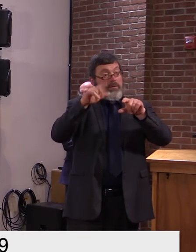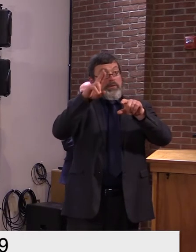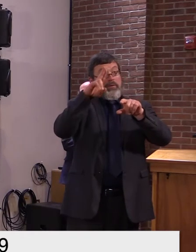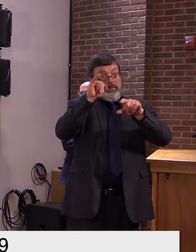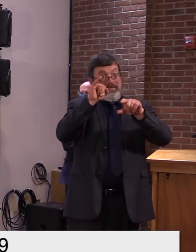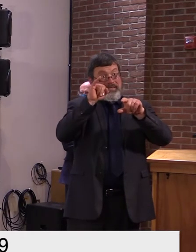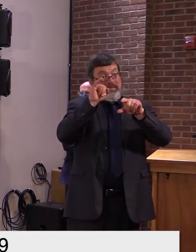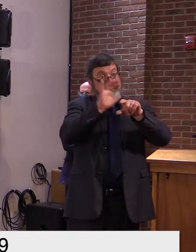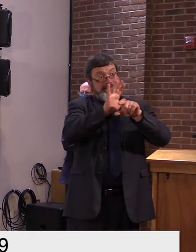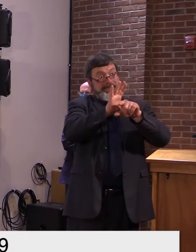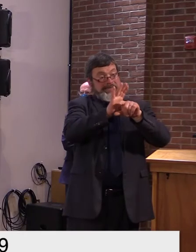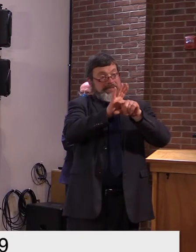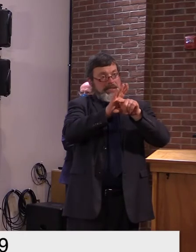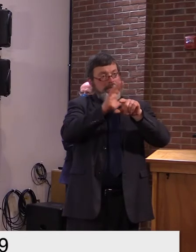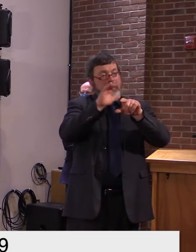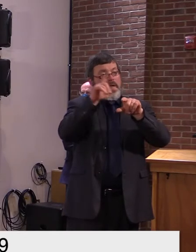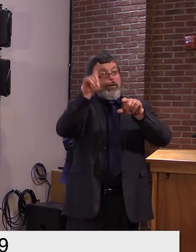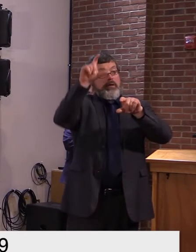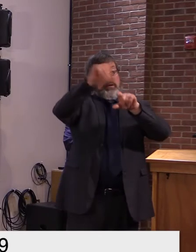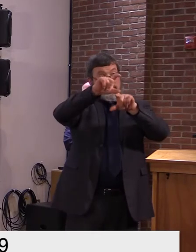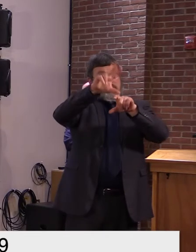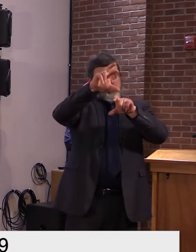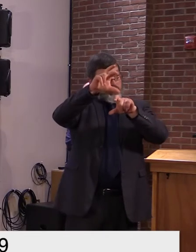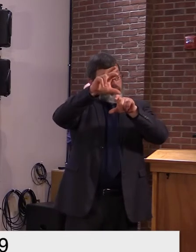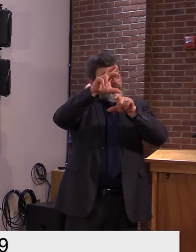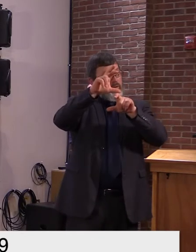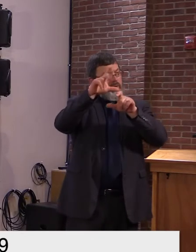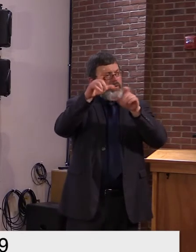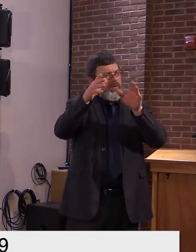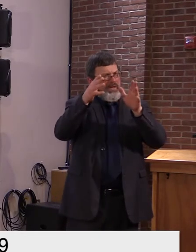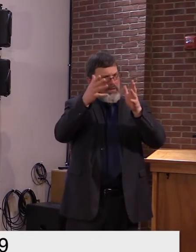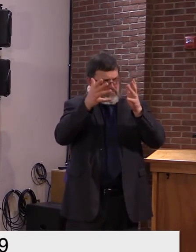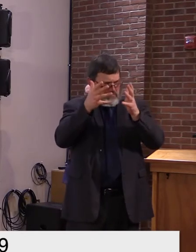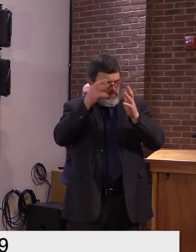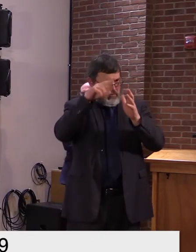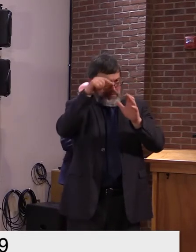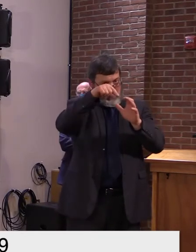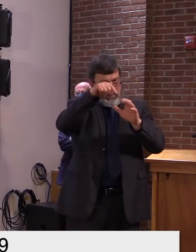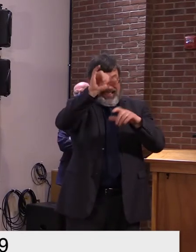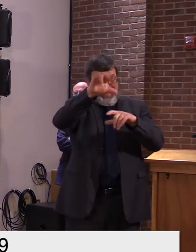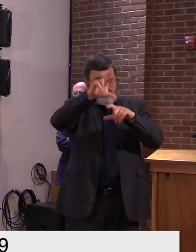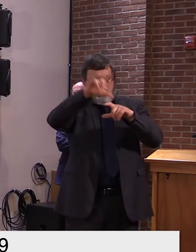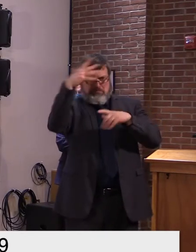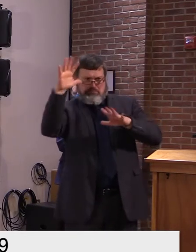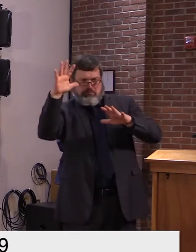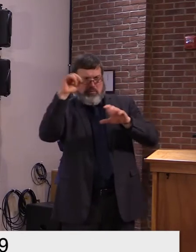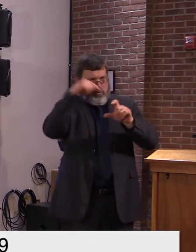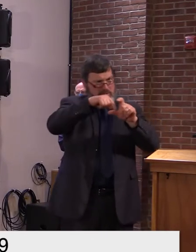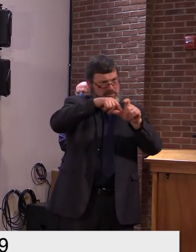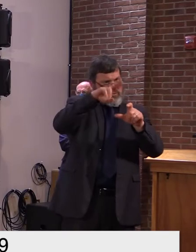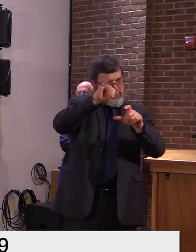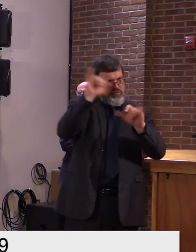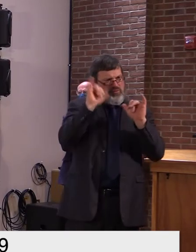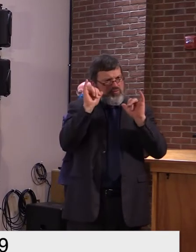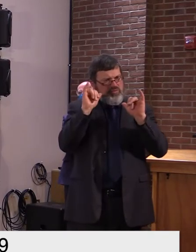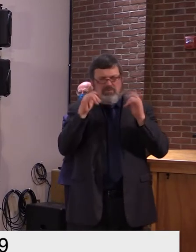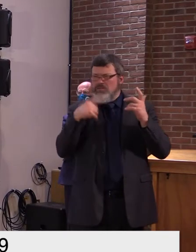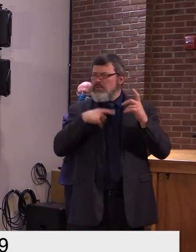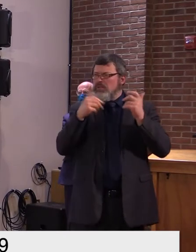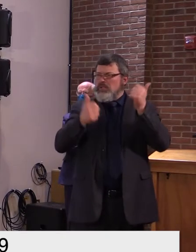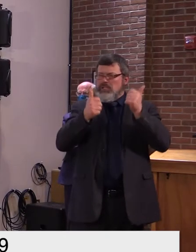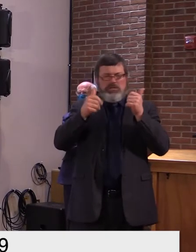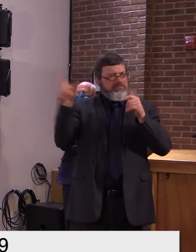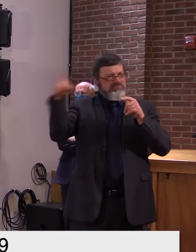well. Someone explain to me? Yeah, I believe, Joe, that all the programs